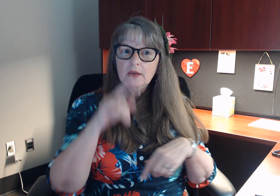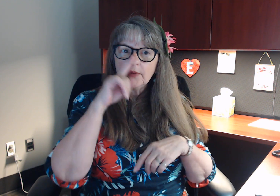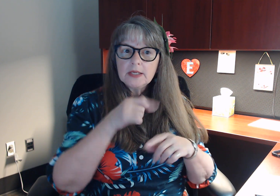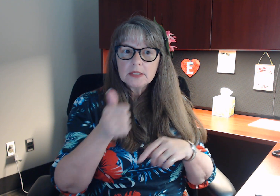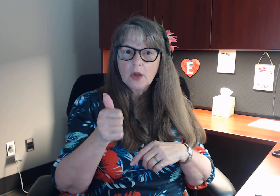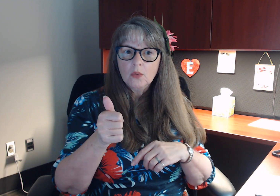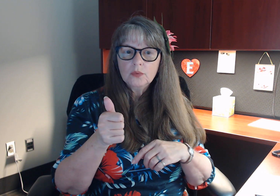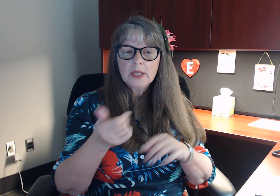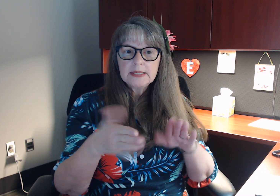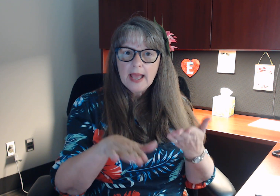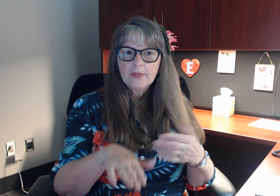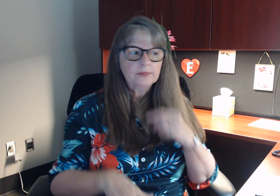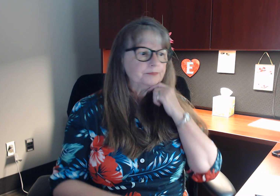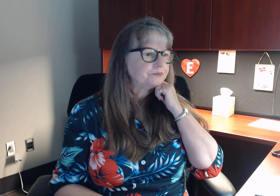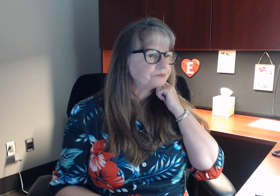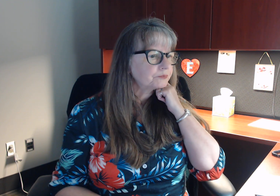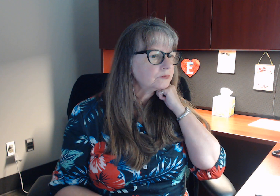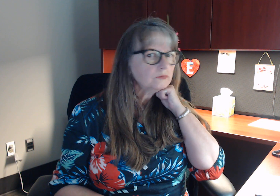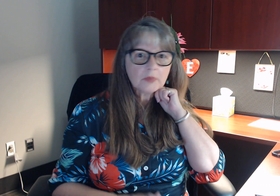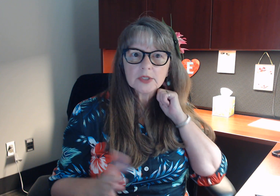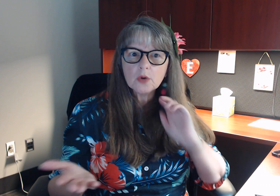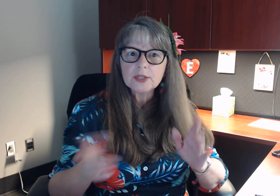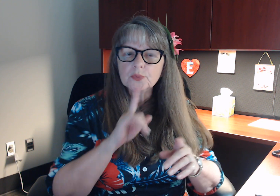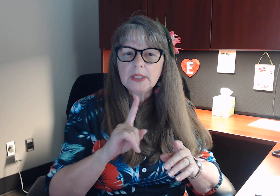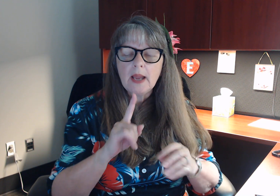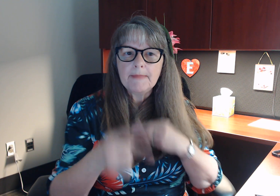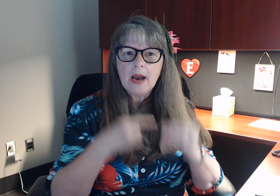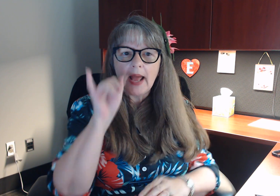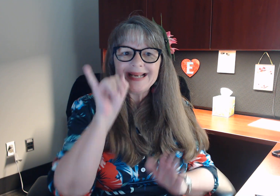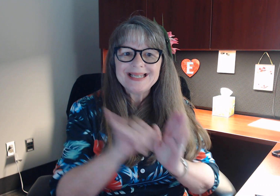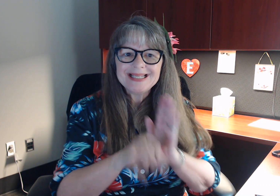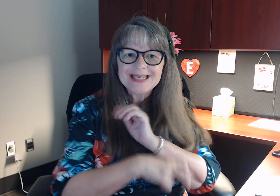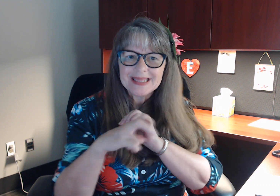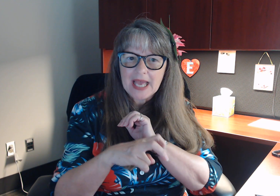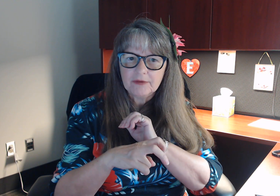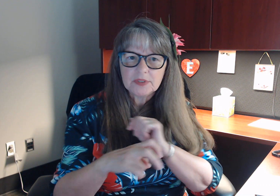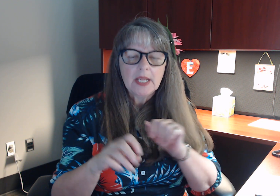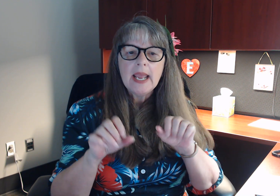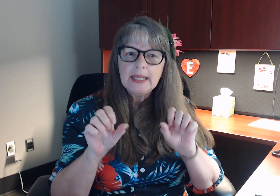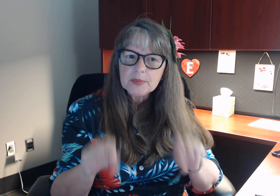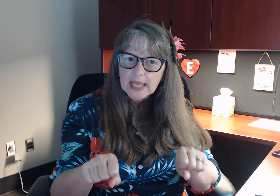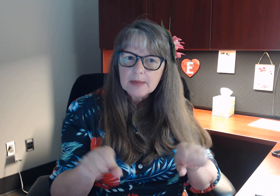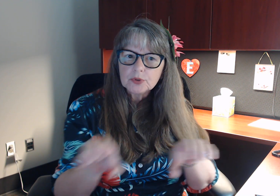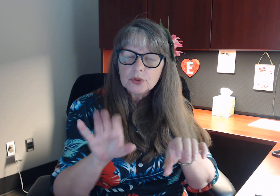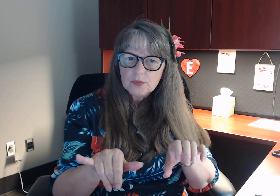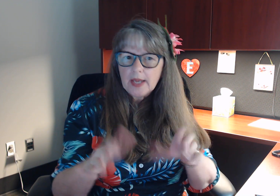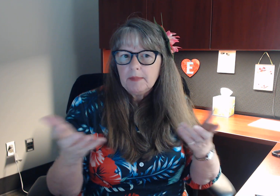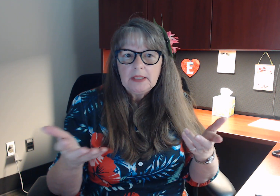faked his own death. So it's really about identity theft, and he was able to do that. I mean, he